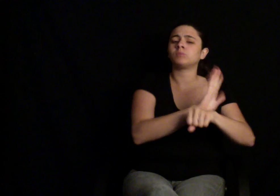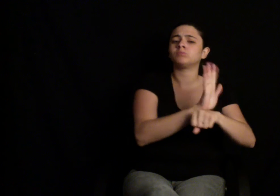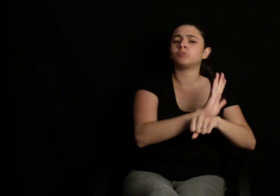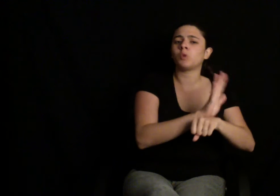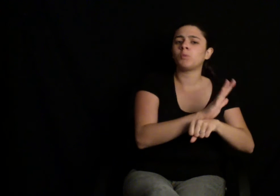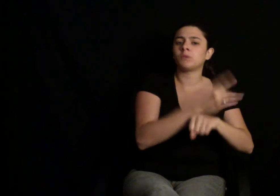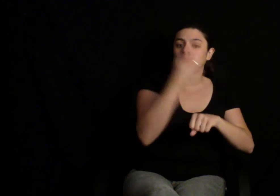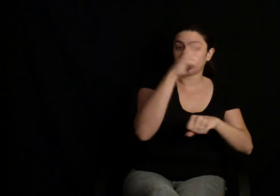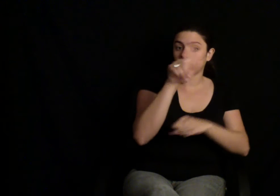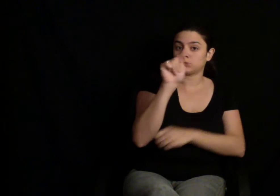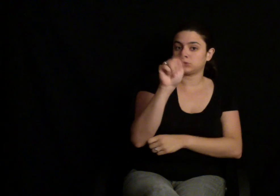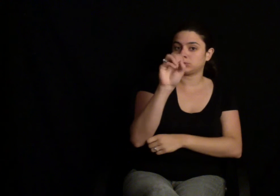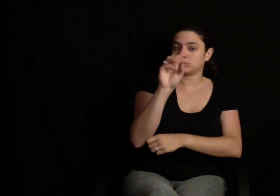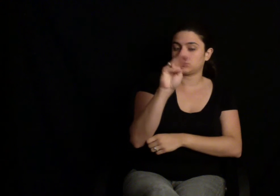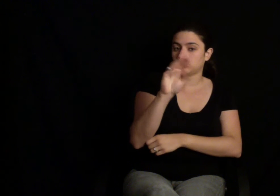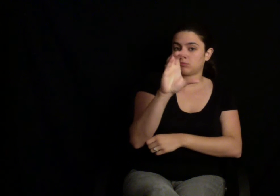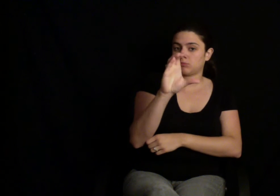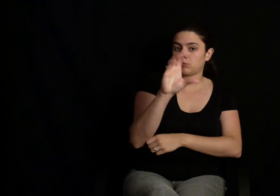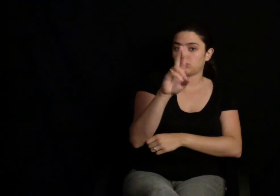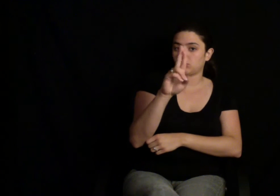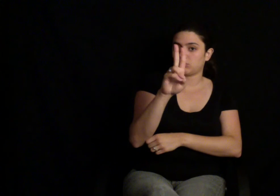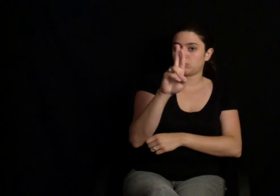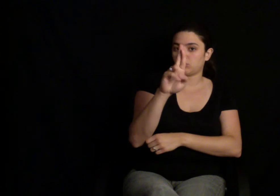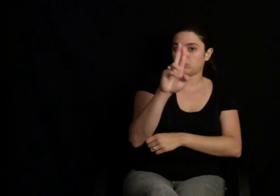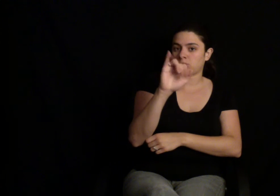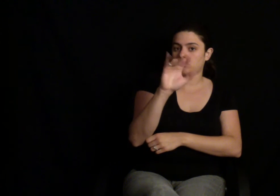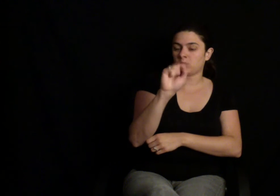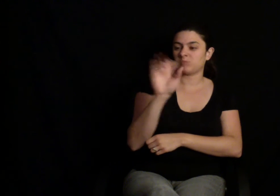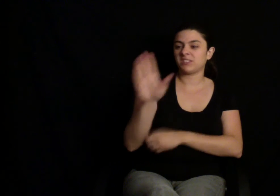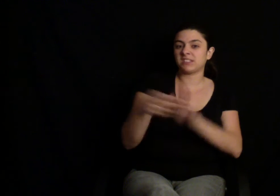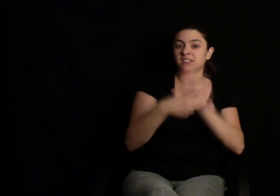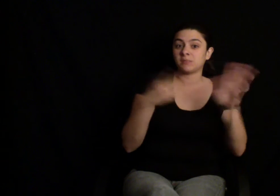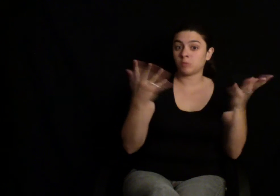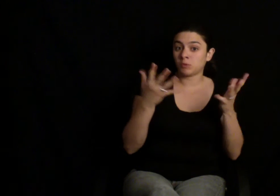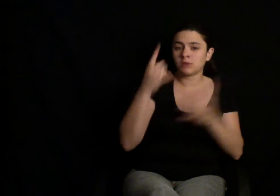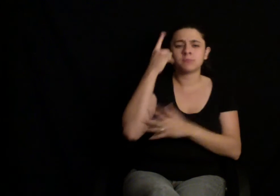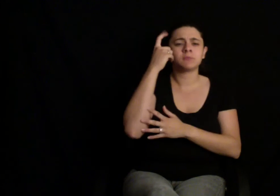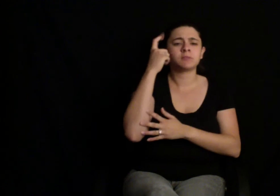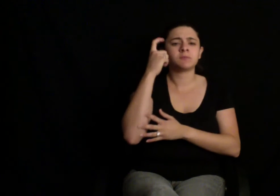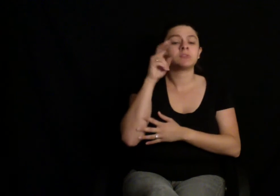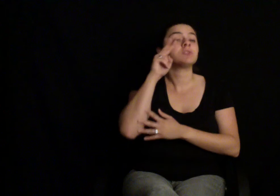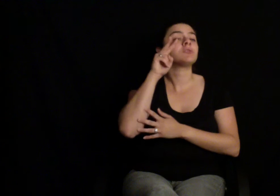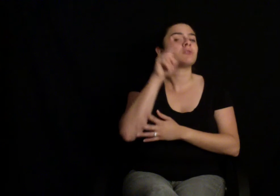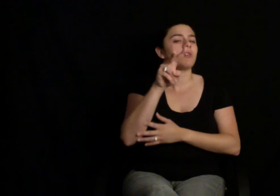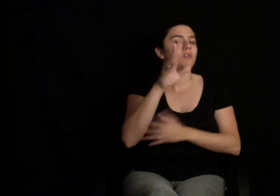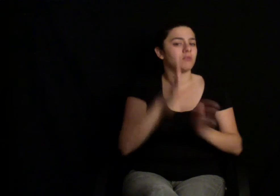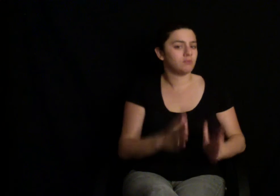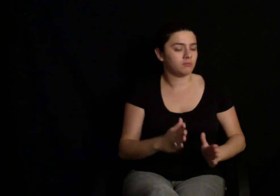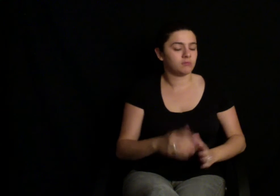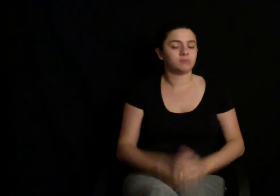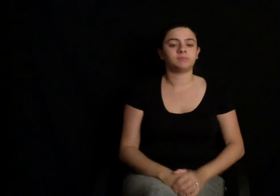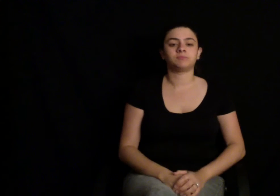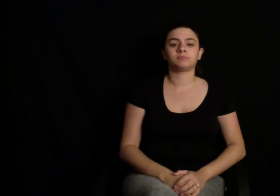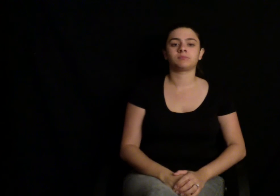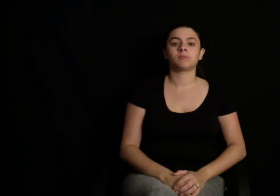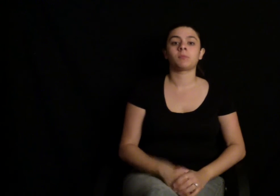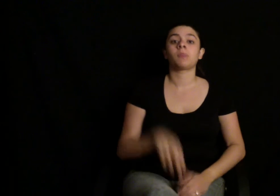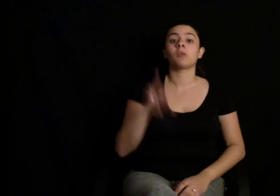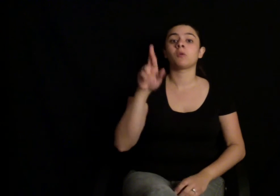a suspicious onlooker. Reddit ended up helping him become the second most popular actor